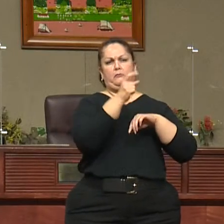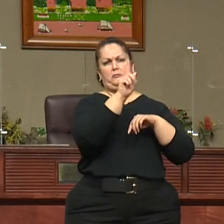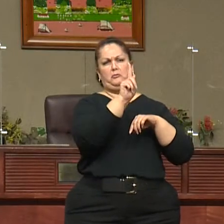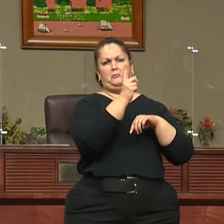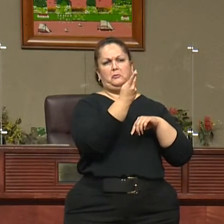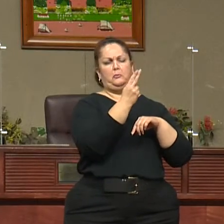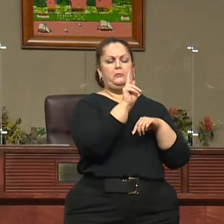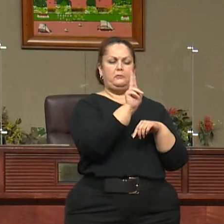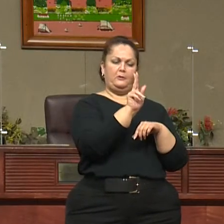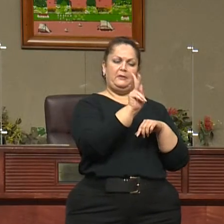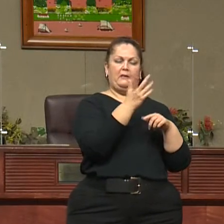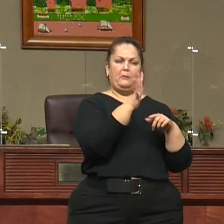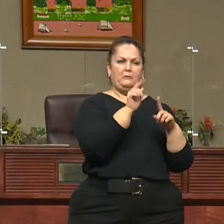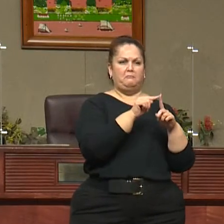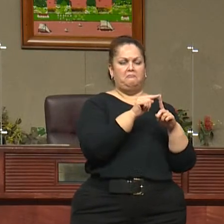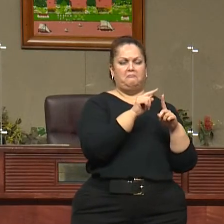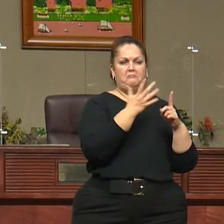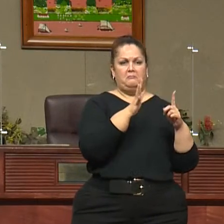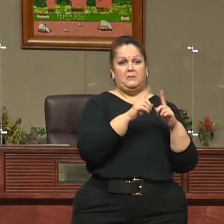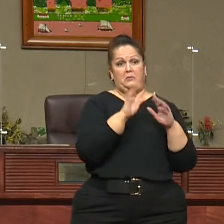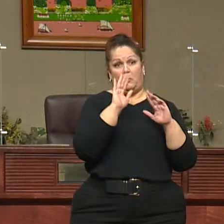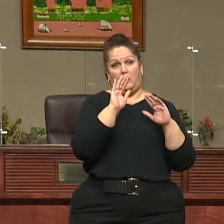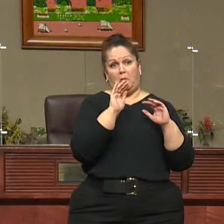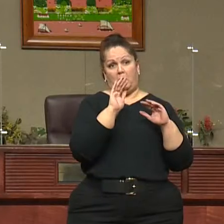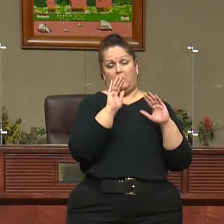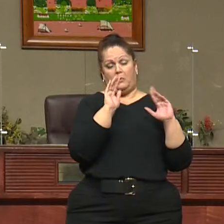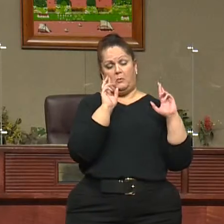hope that it keeps that way.